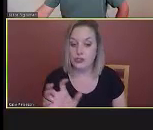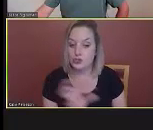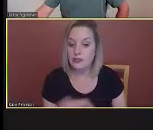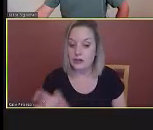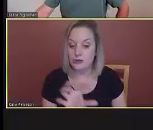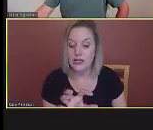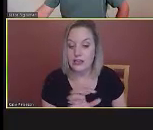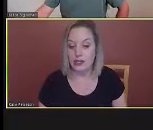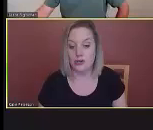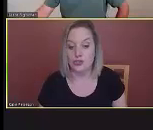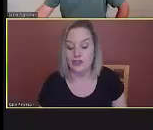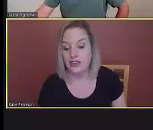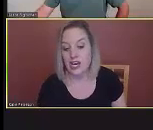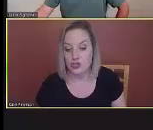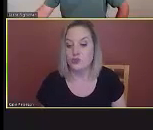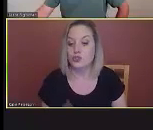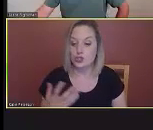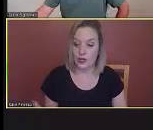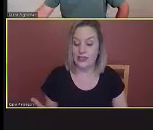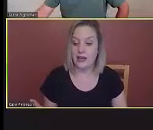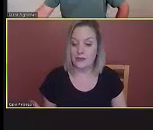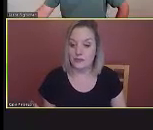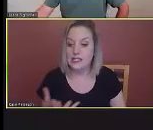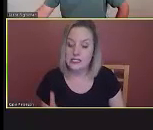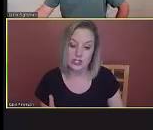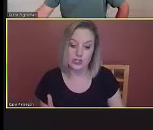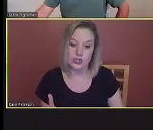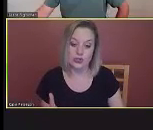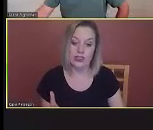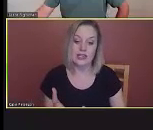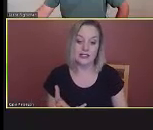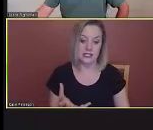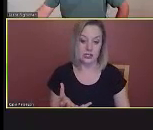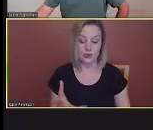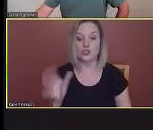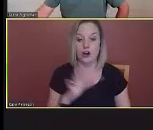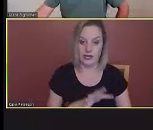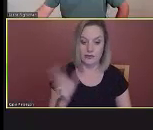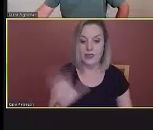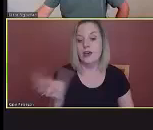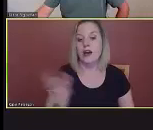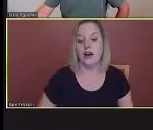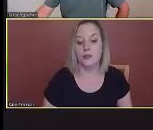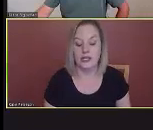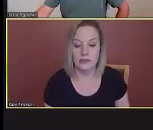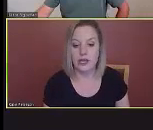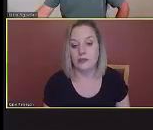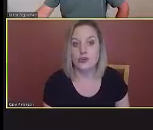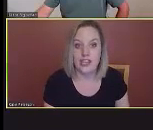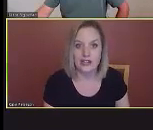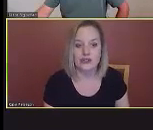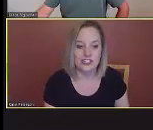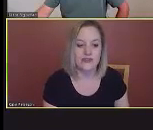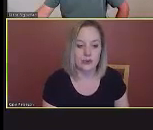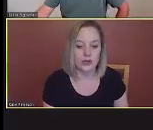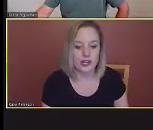put the Zoom link right in there so that the captioner will join, and that makes it easier so that they can see who's talking and improve